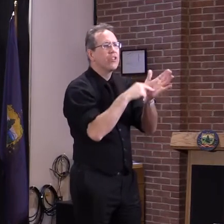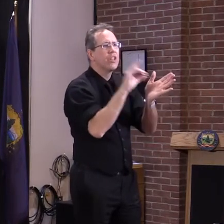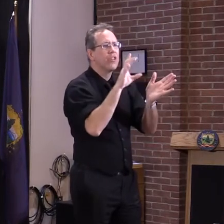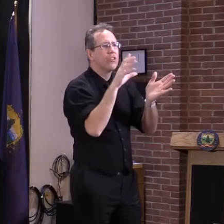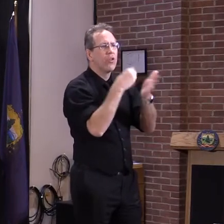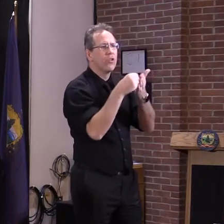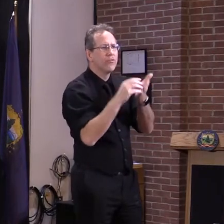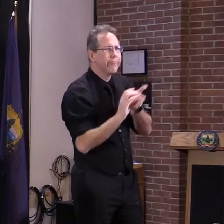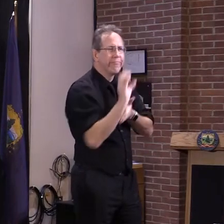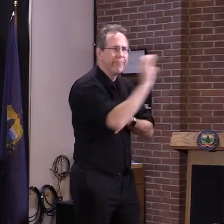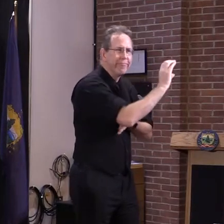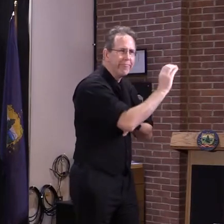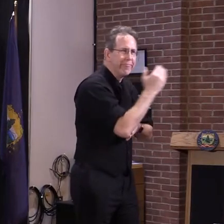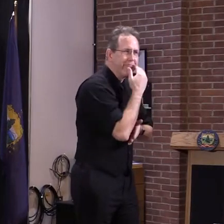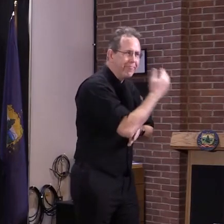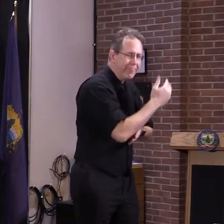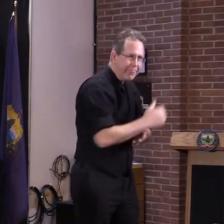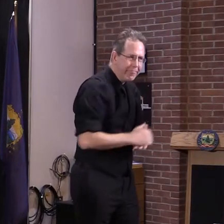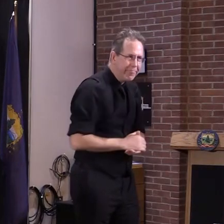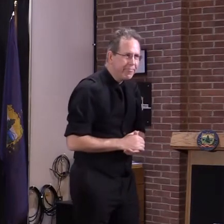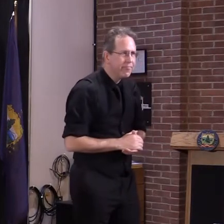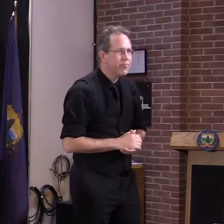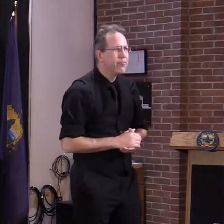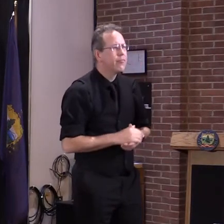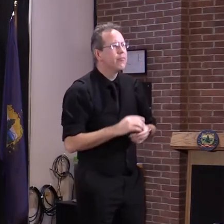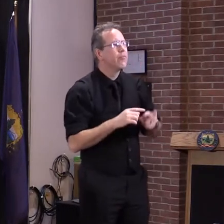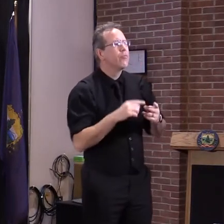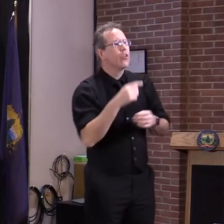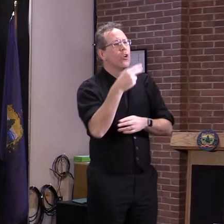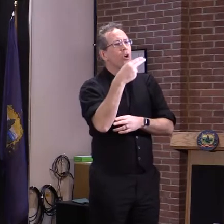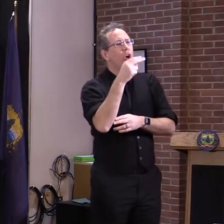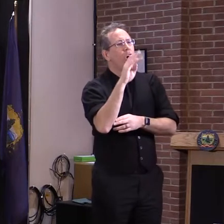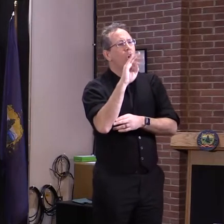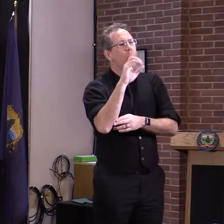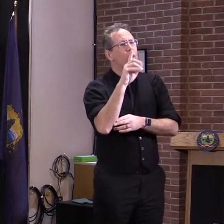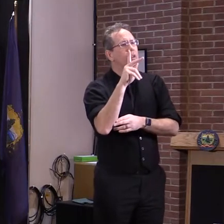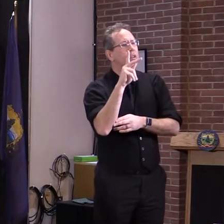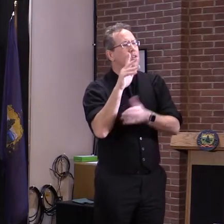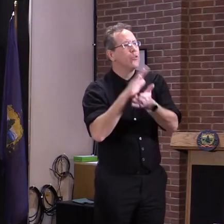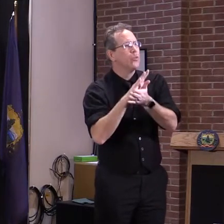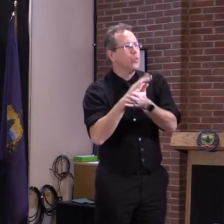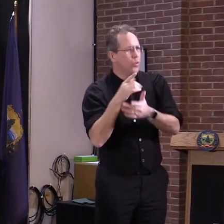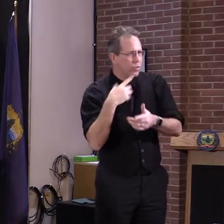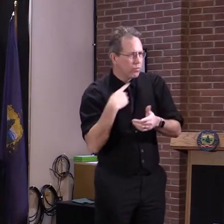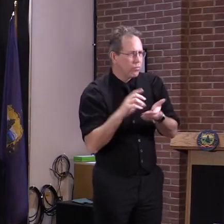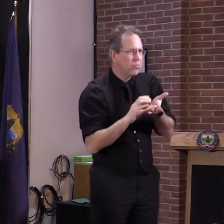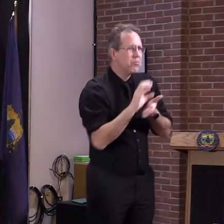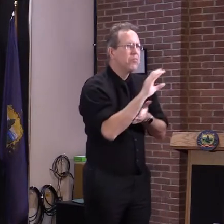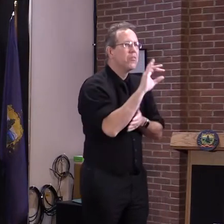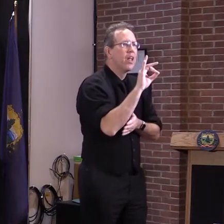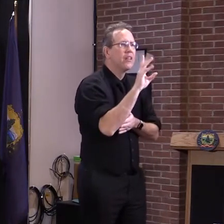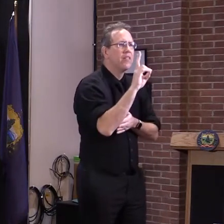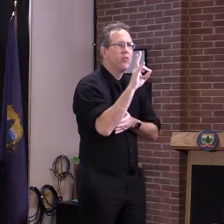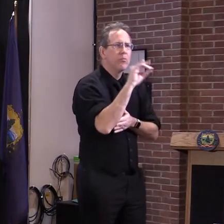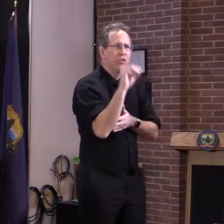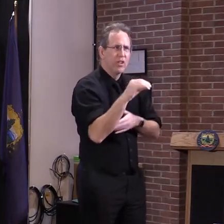$3,855. Harwood Union High School had a student vaccination rate of 87%, and they're going to receive an award